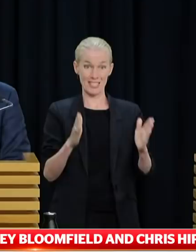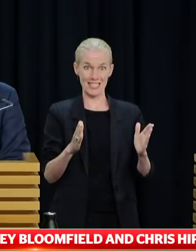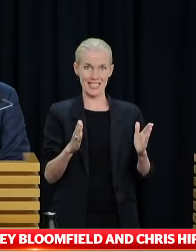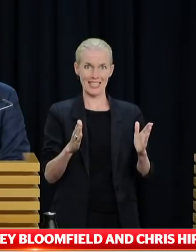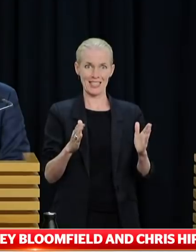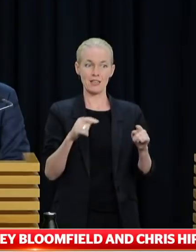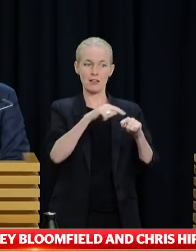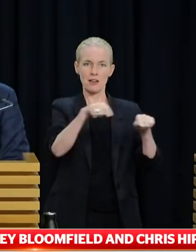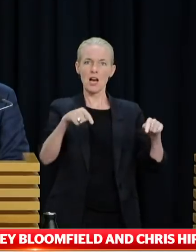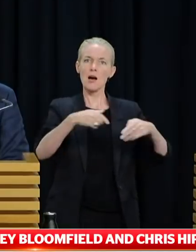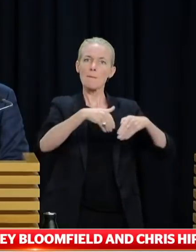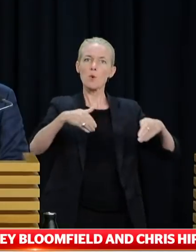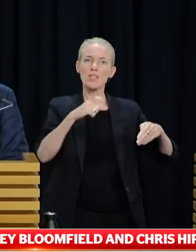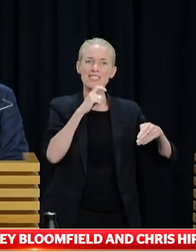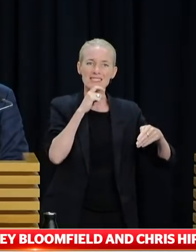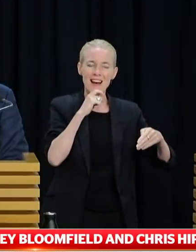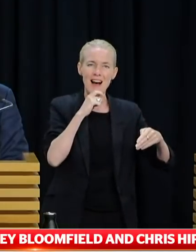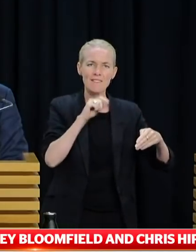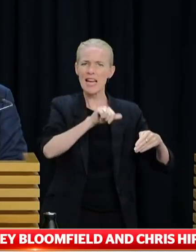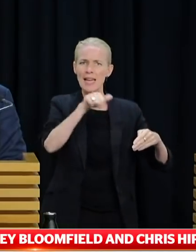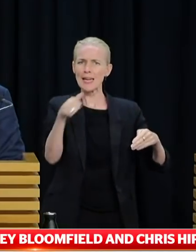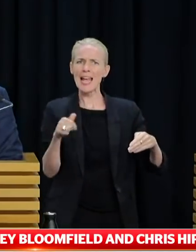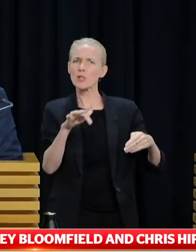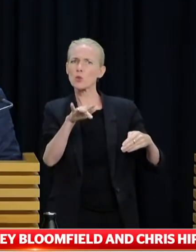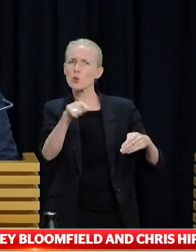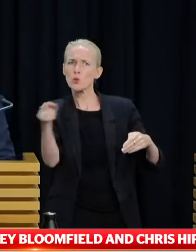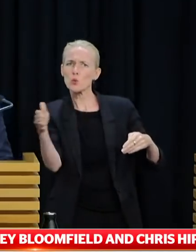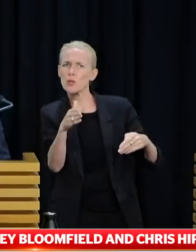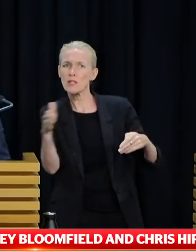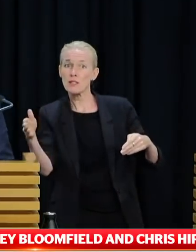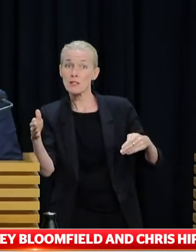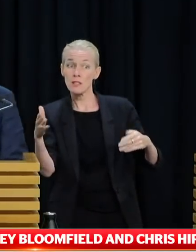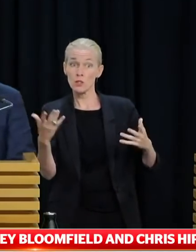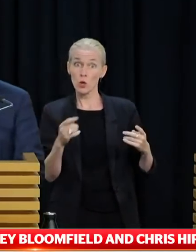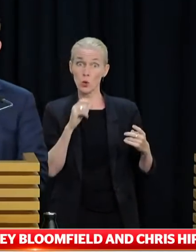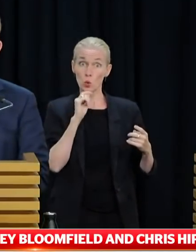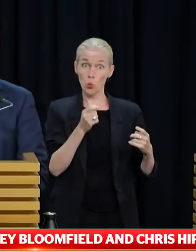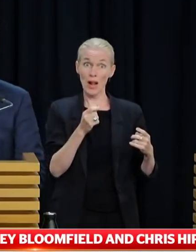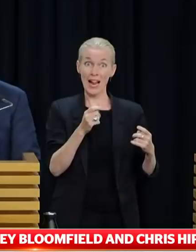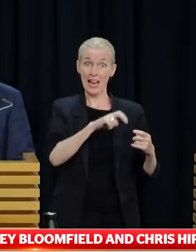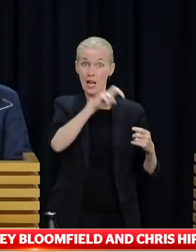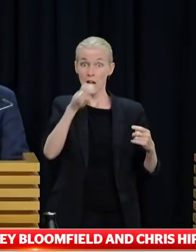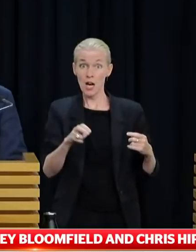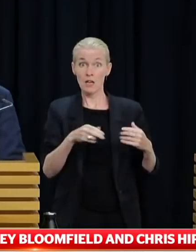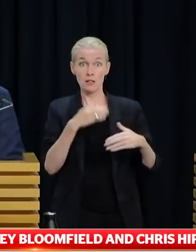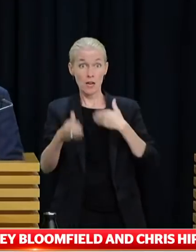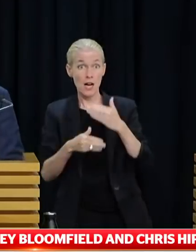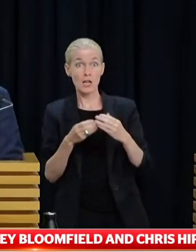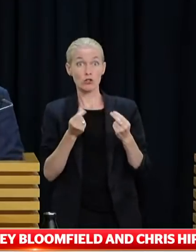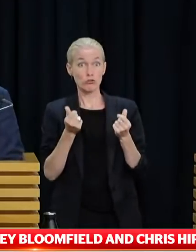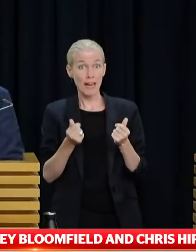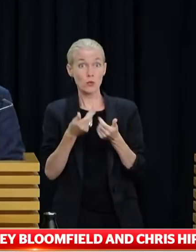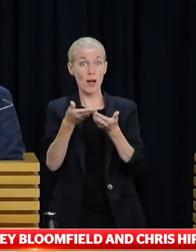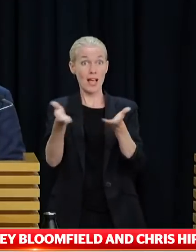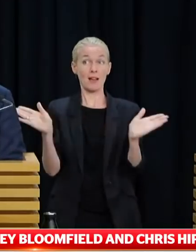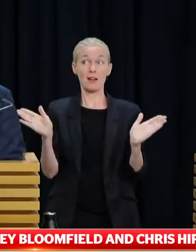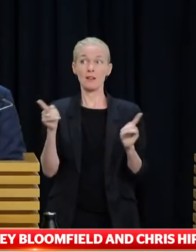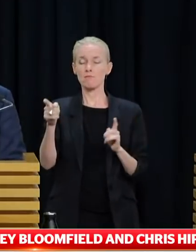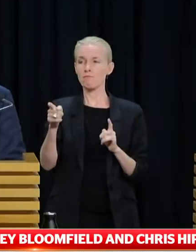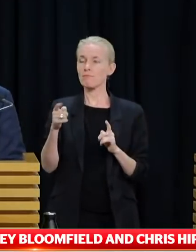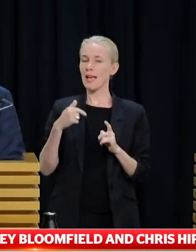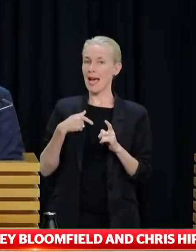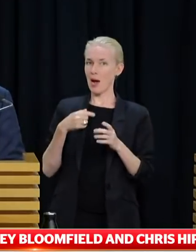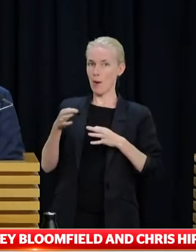immediately roll on to vaccinating those people, or will there be a sort of pause while you sort of recalibrate? So look, the goal obviously is to keep scaling